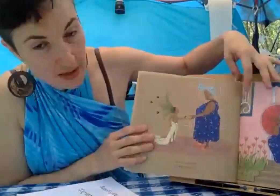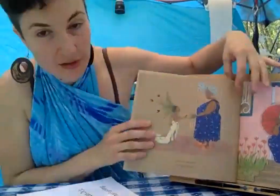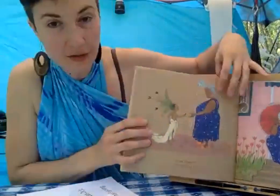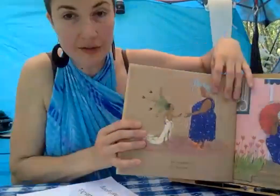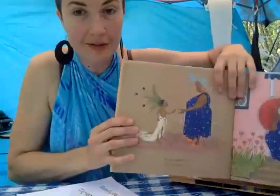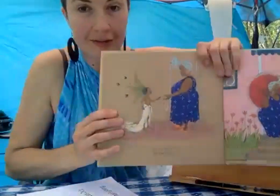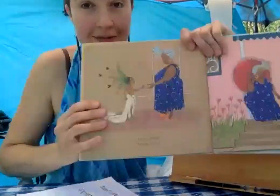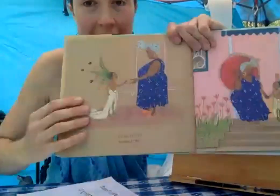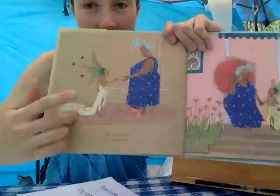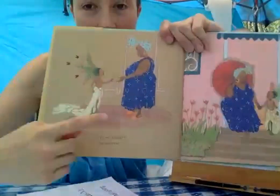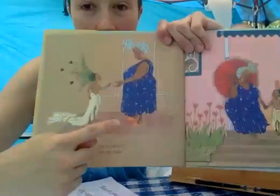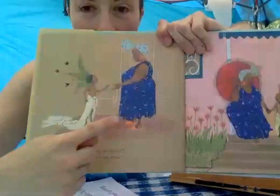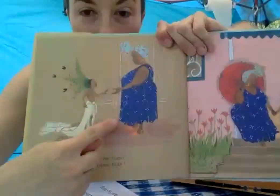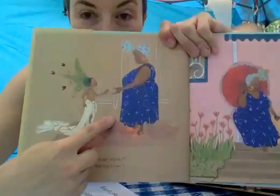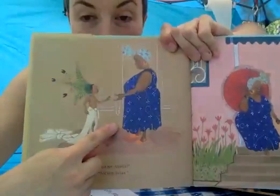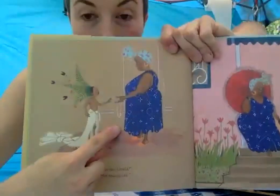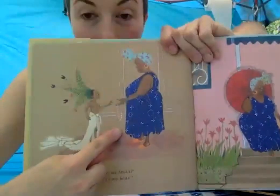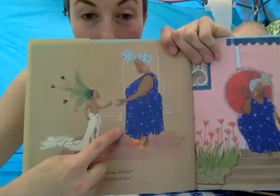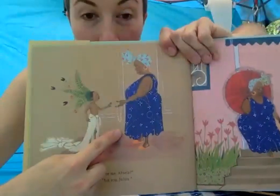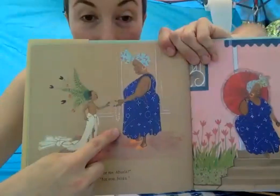She did. She gave him her pearls.